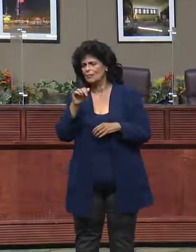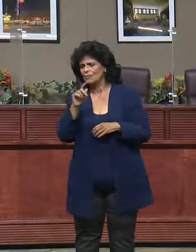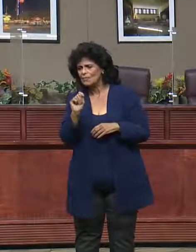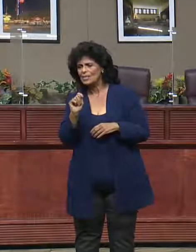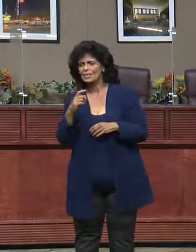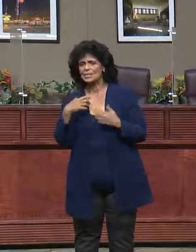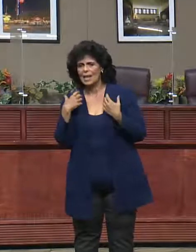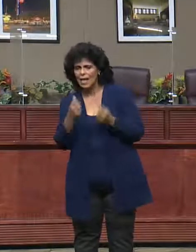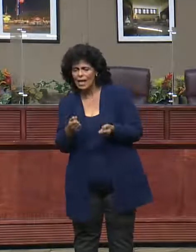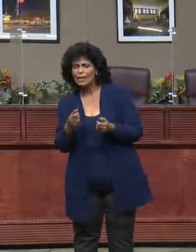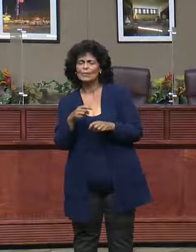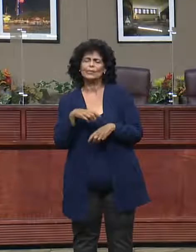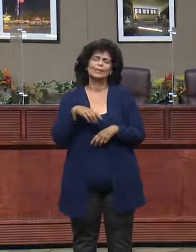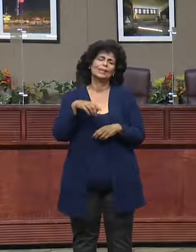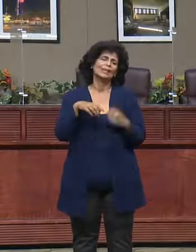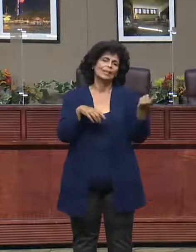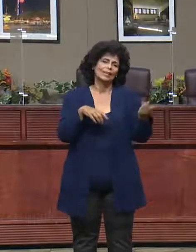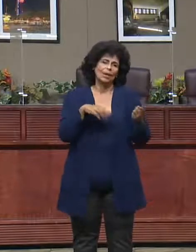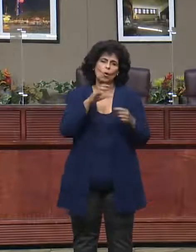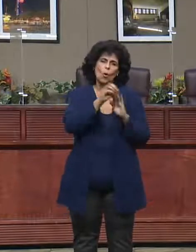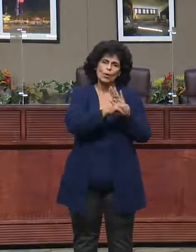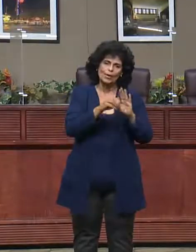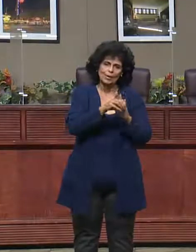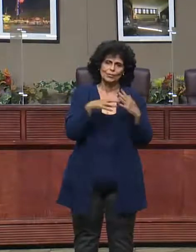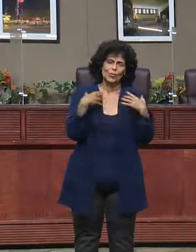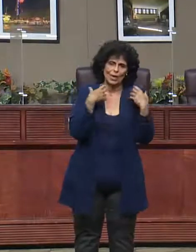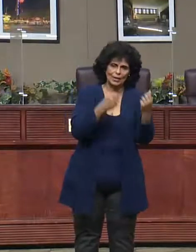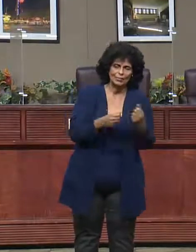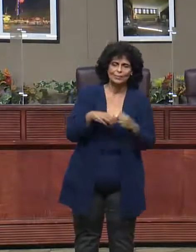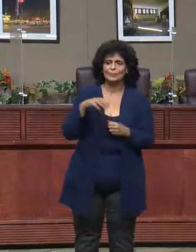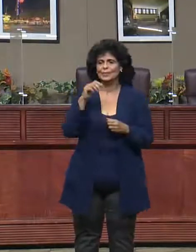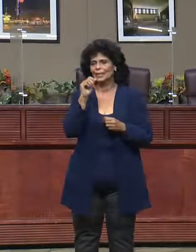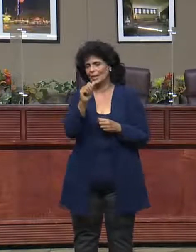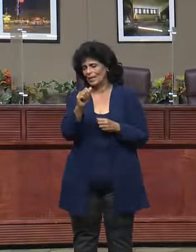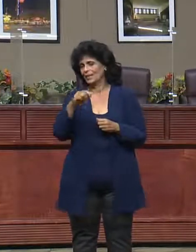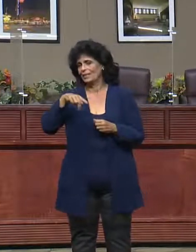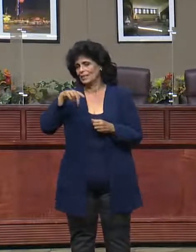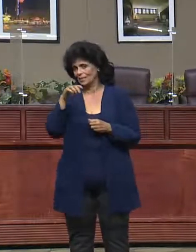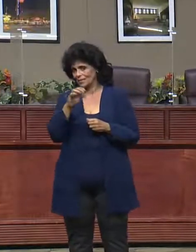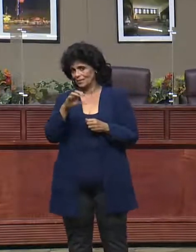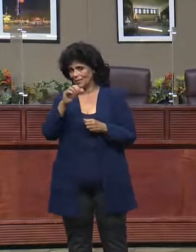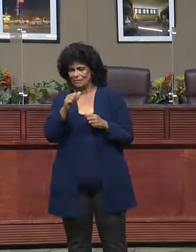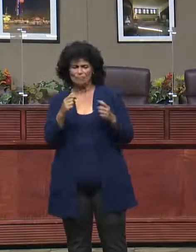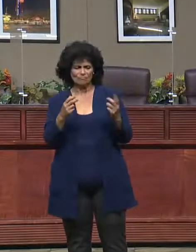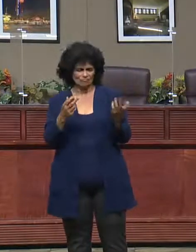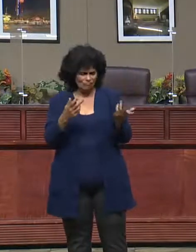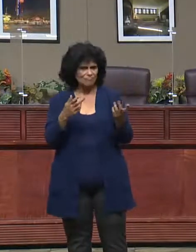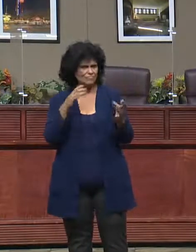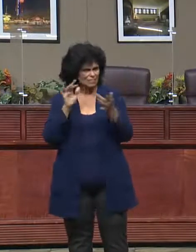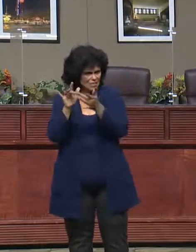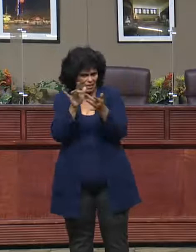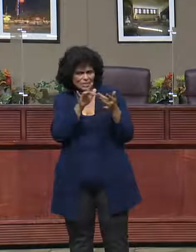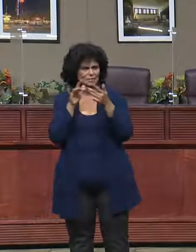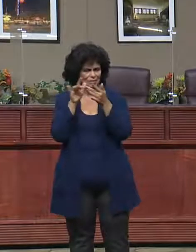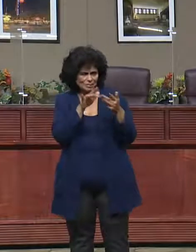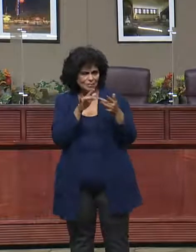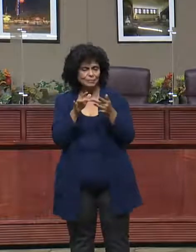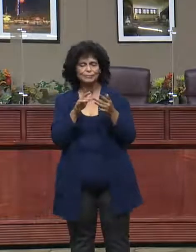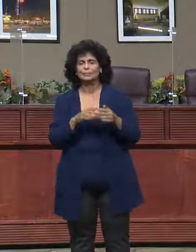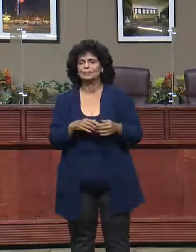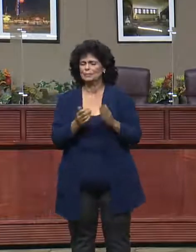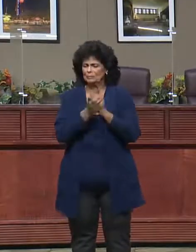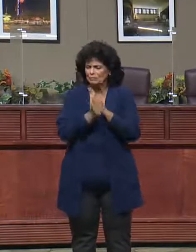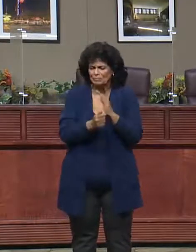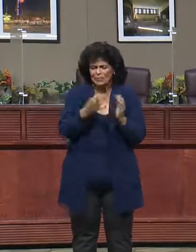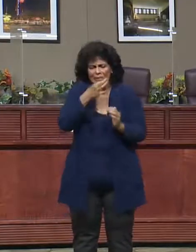and HCA in this community. Because of the talented team of healthcare experts